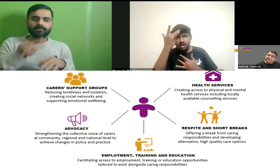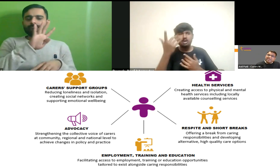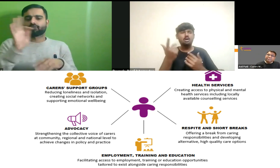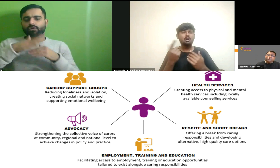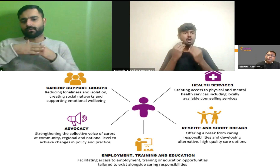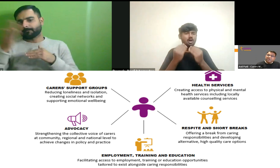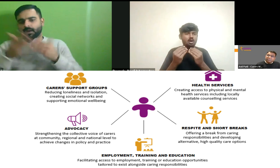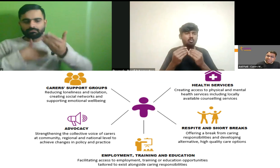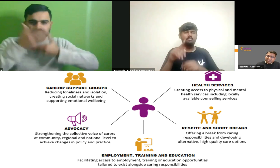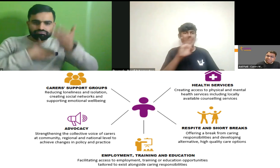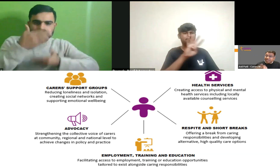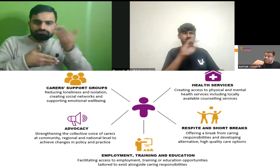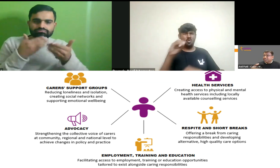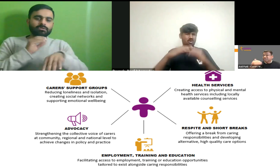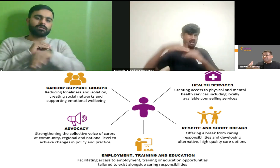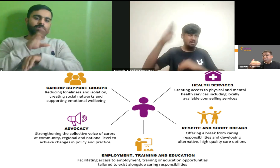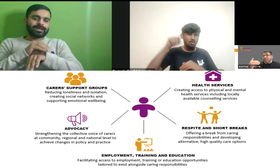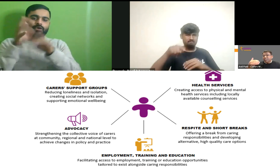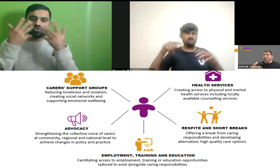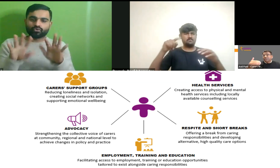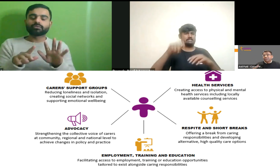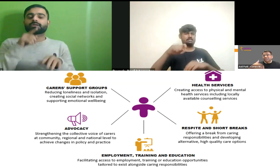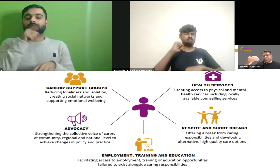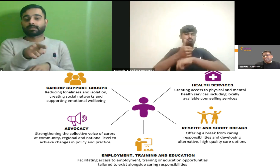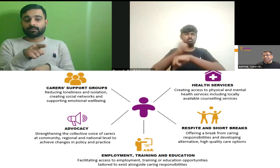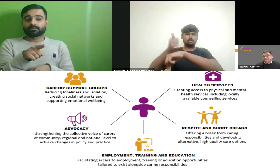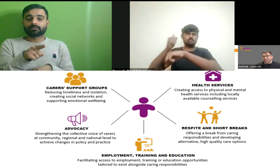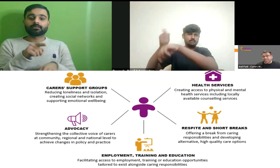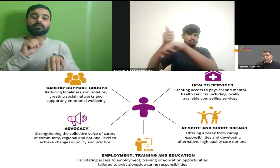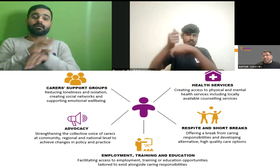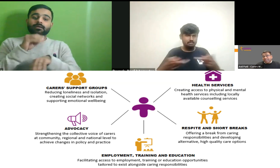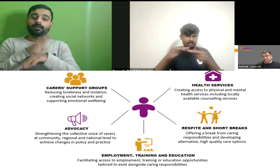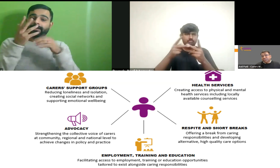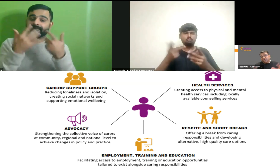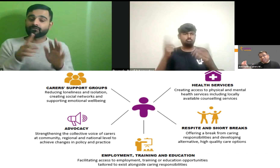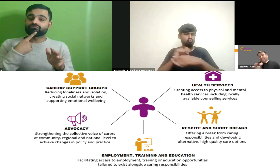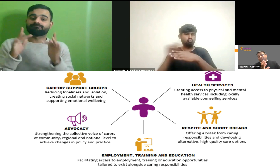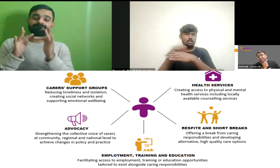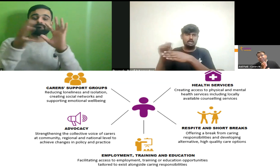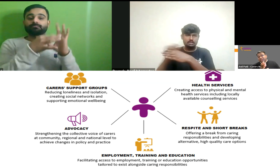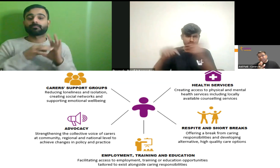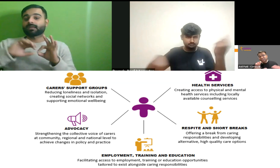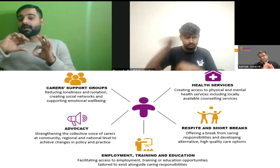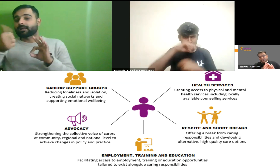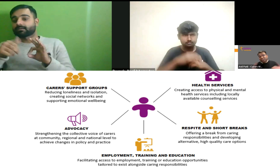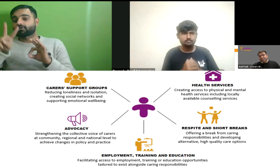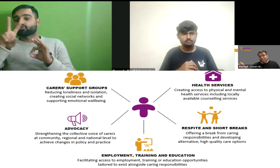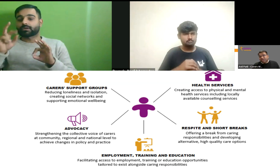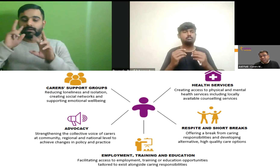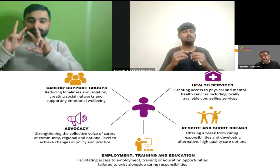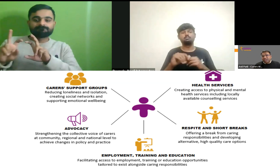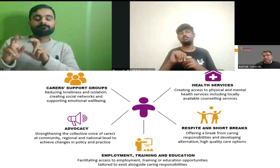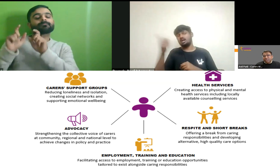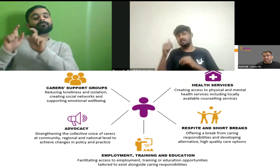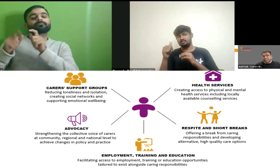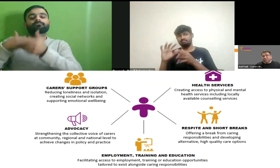have been trained as barefoot counselors, and each barefoot counselor is connected to another 20 carers. In